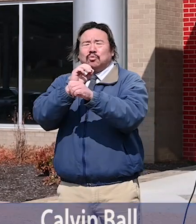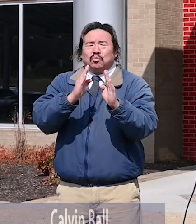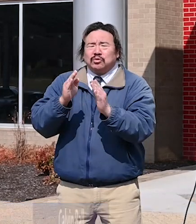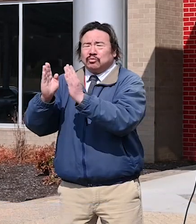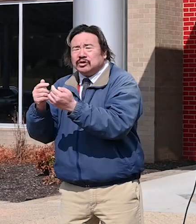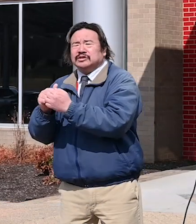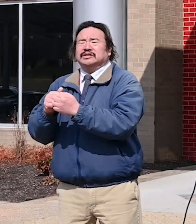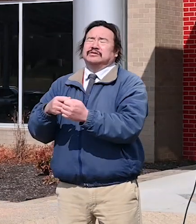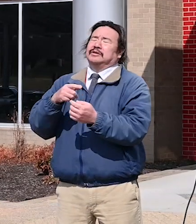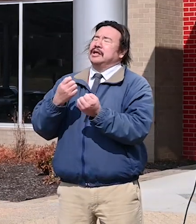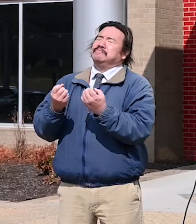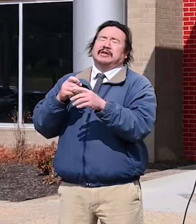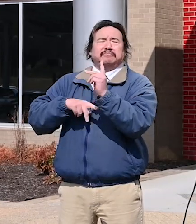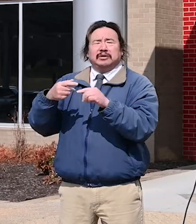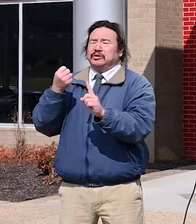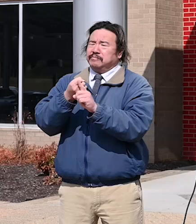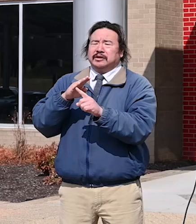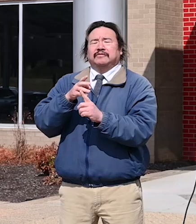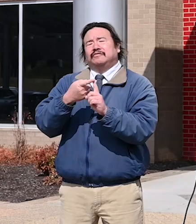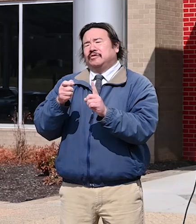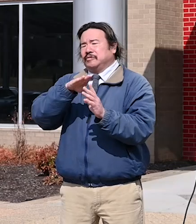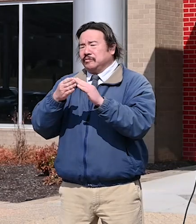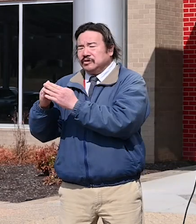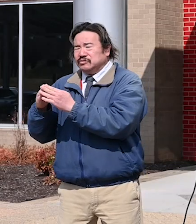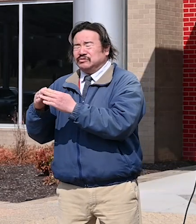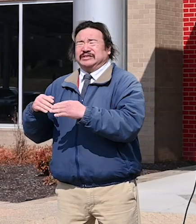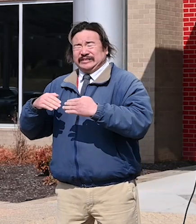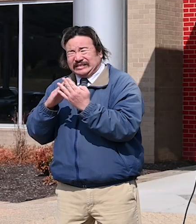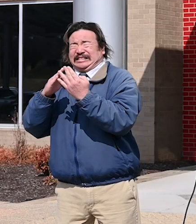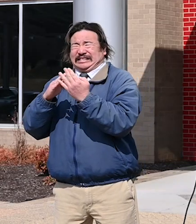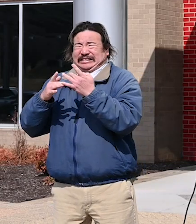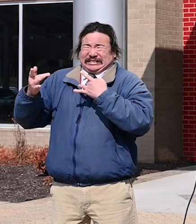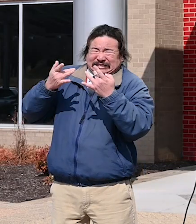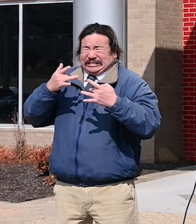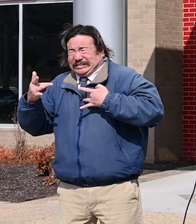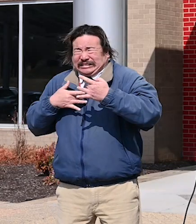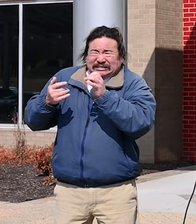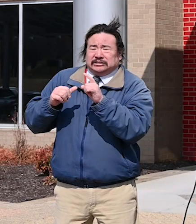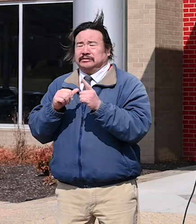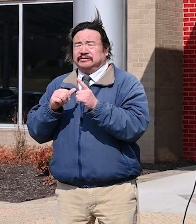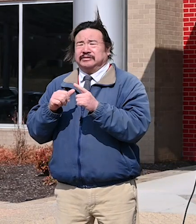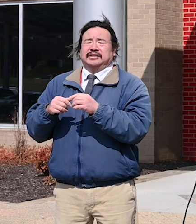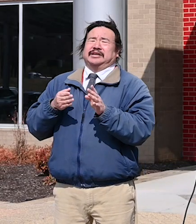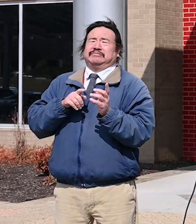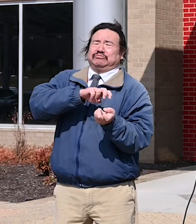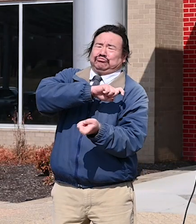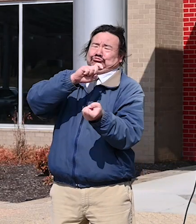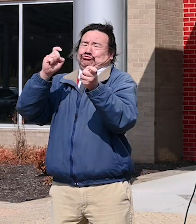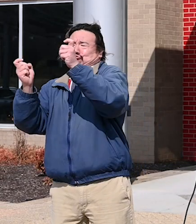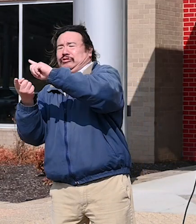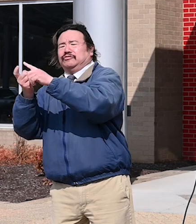and impacted members of our community who are facing uncertainty, layoffs, and career